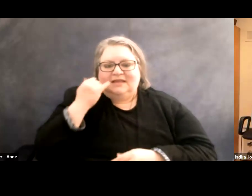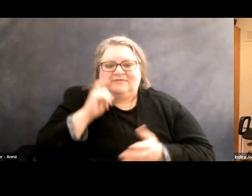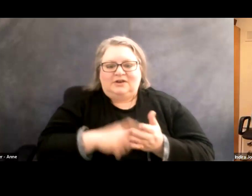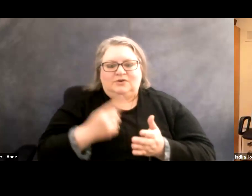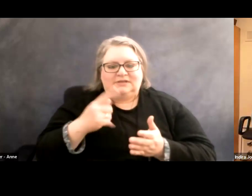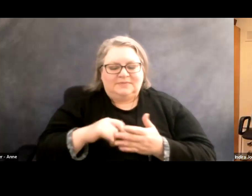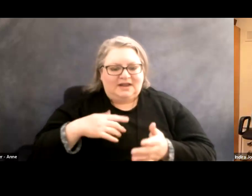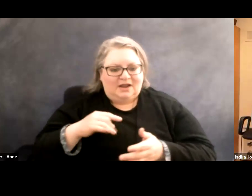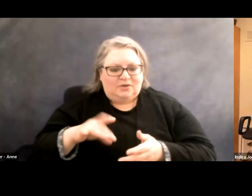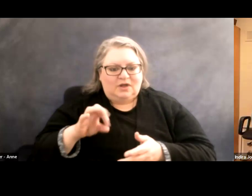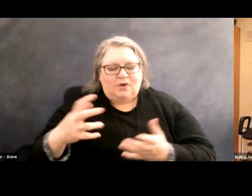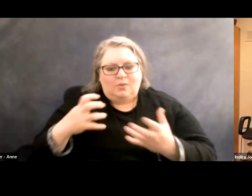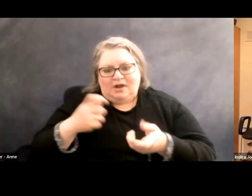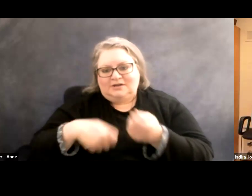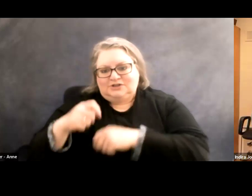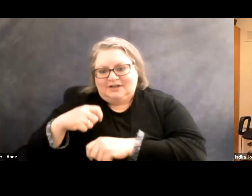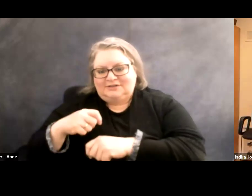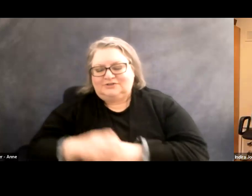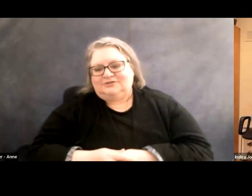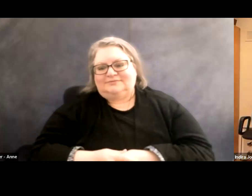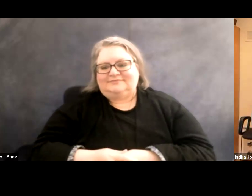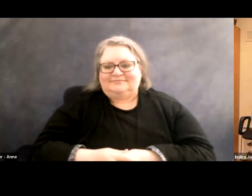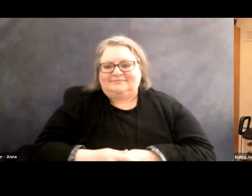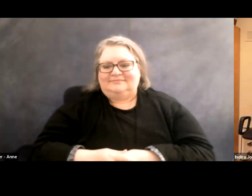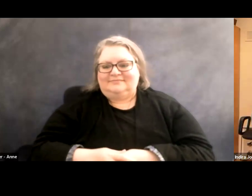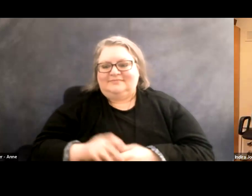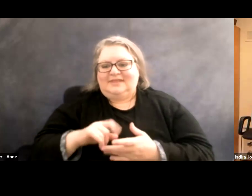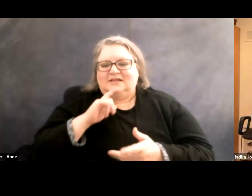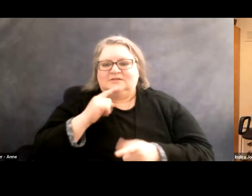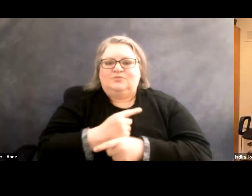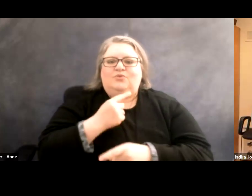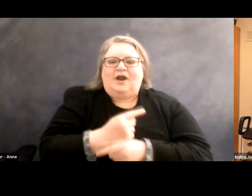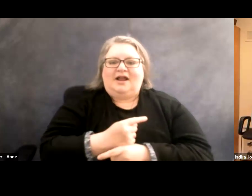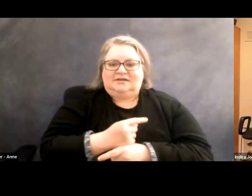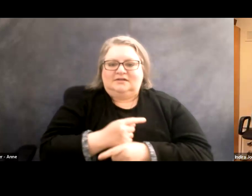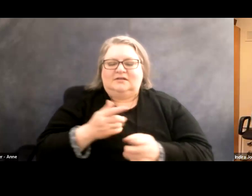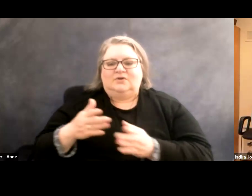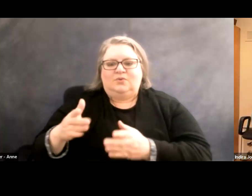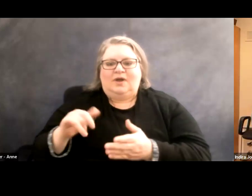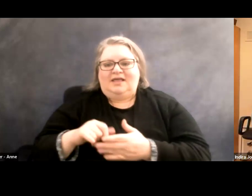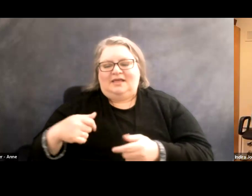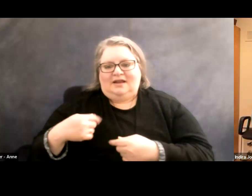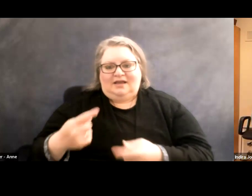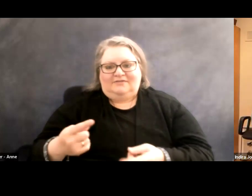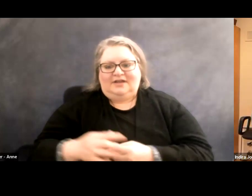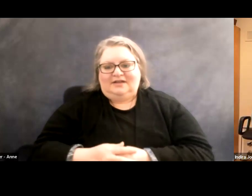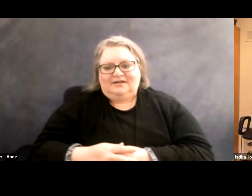that I don't like or I want to change. So that's sort of the practical way I've had.